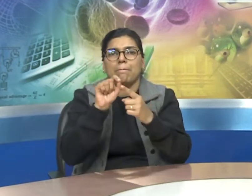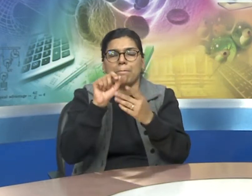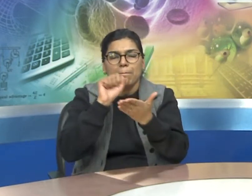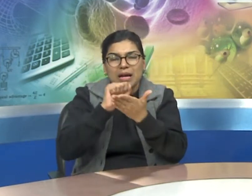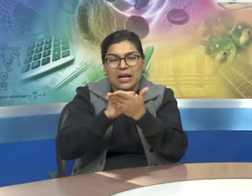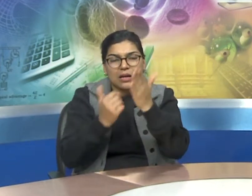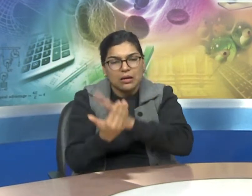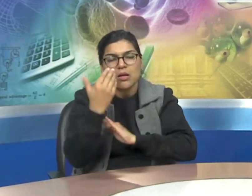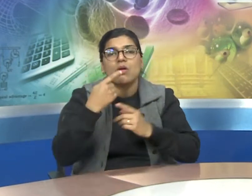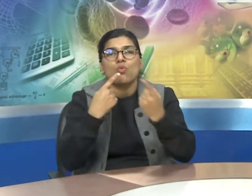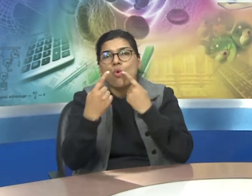So